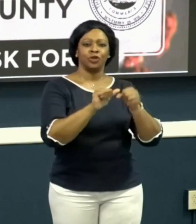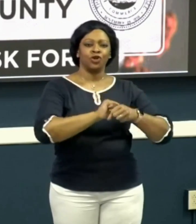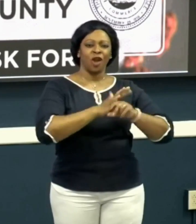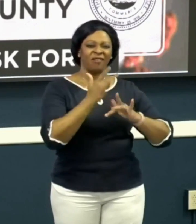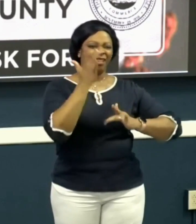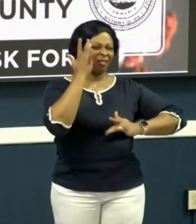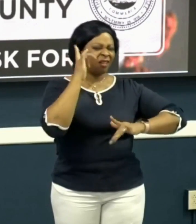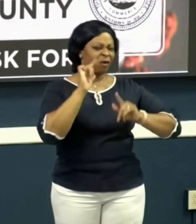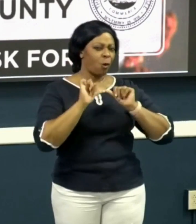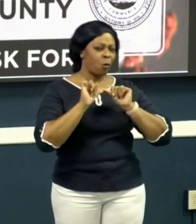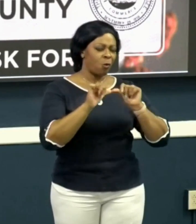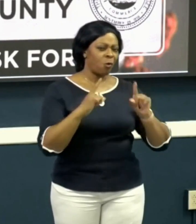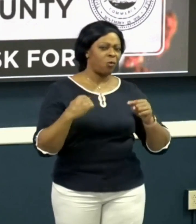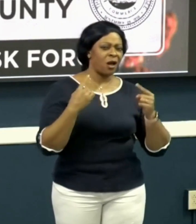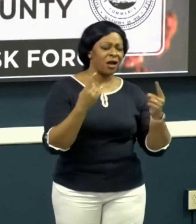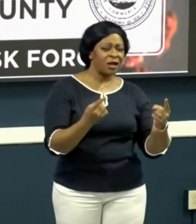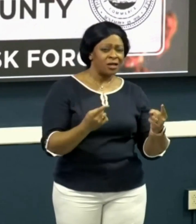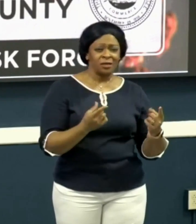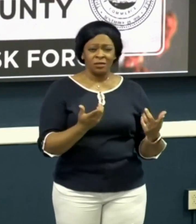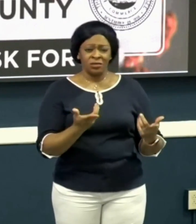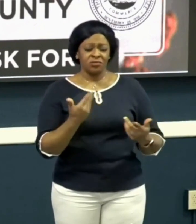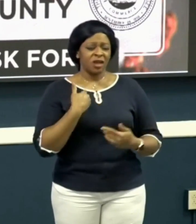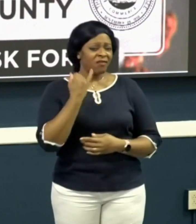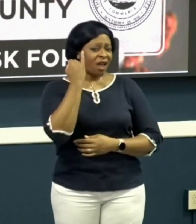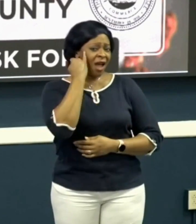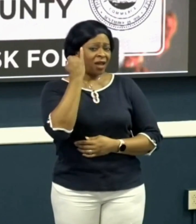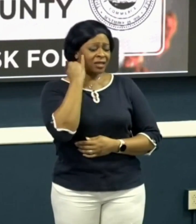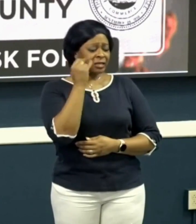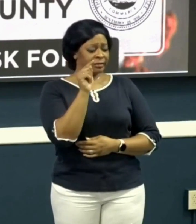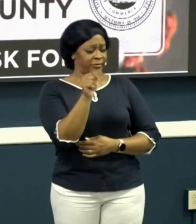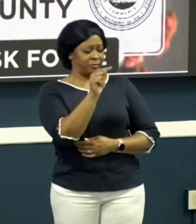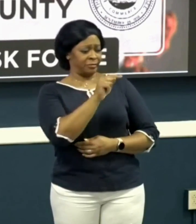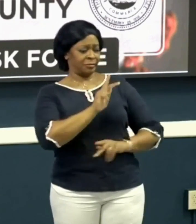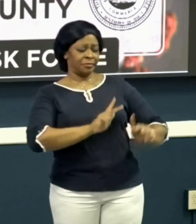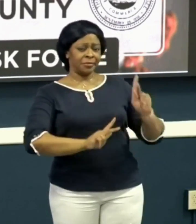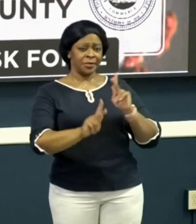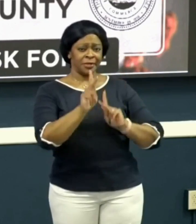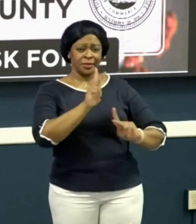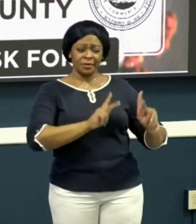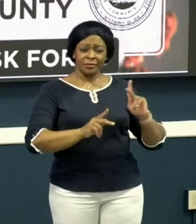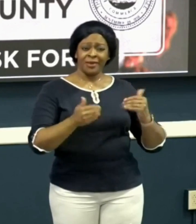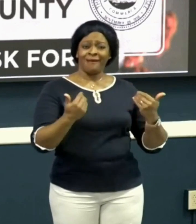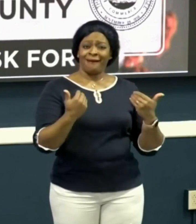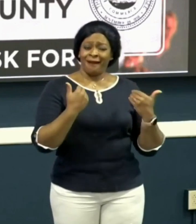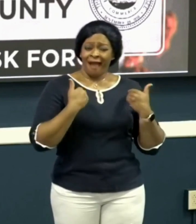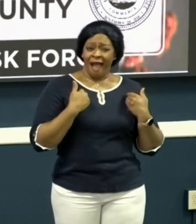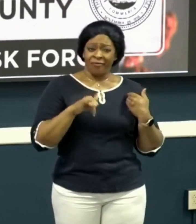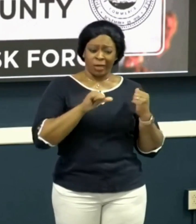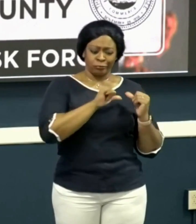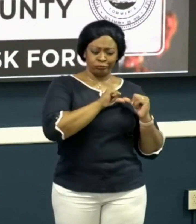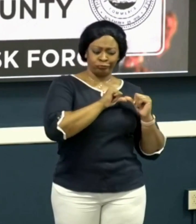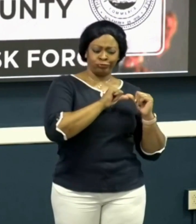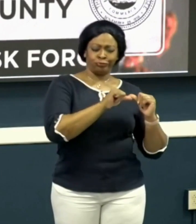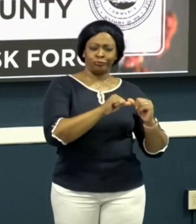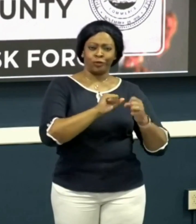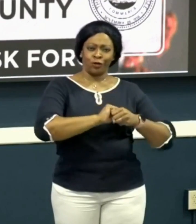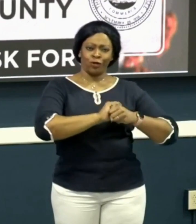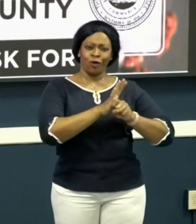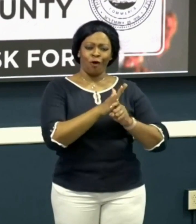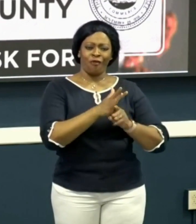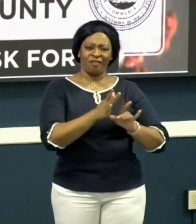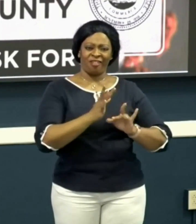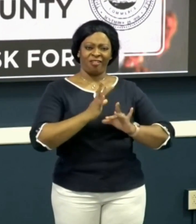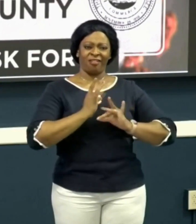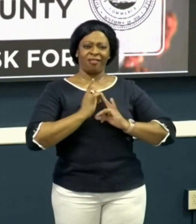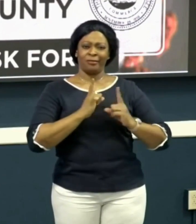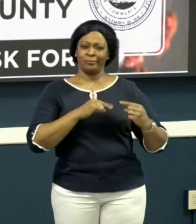find out if we even have an idea of how many citizens out of all infected have contracted the